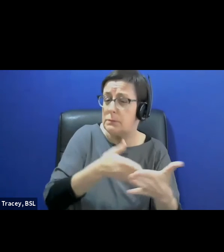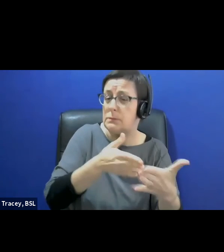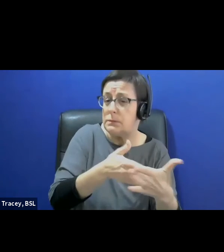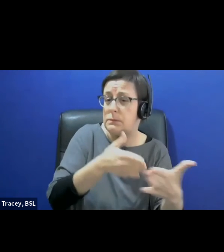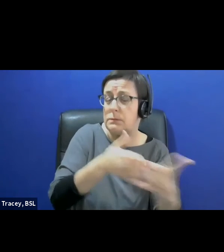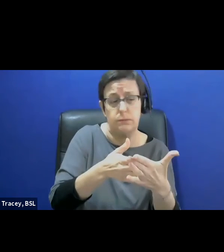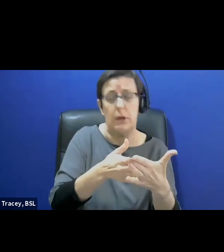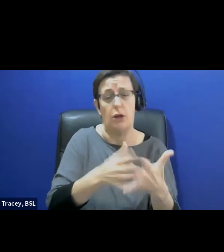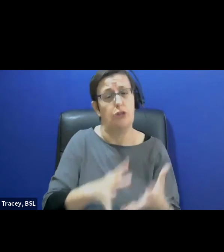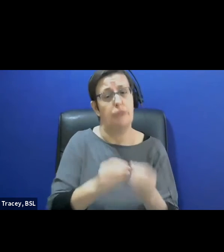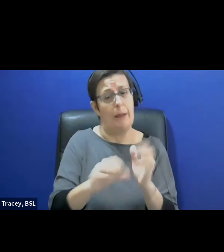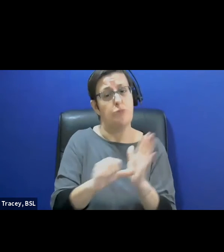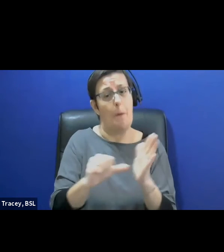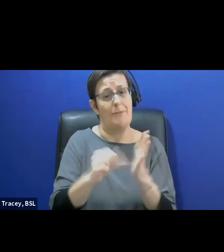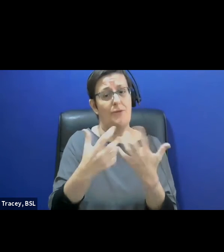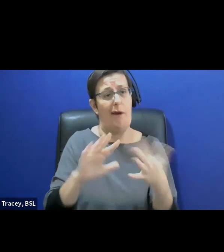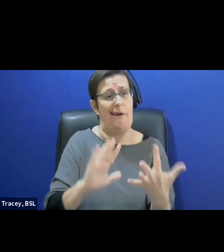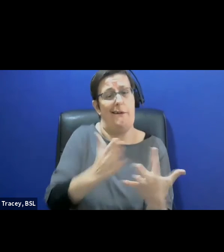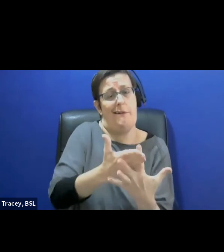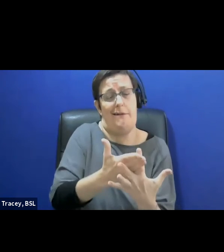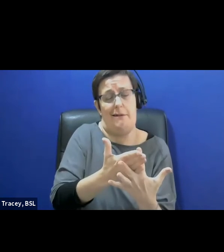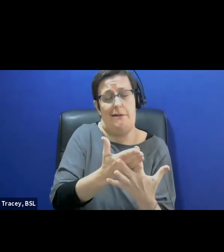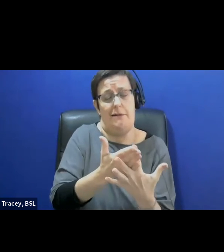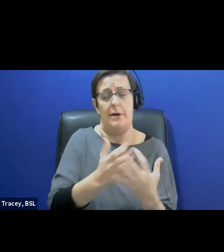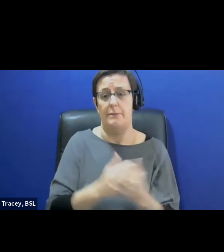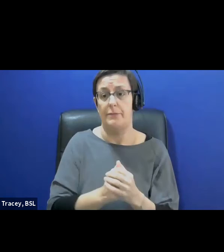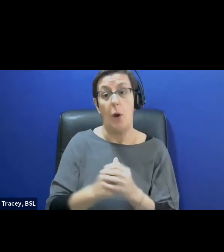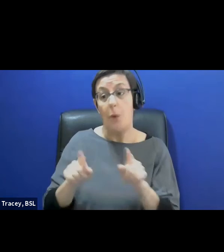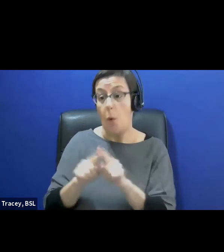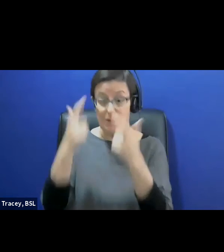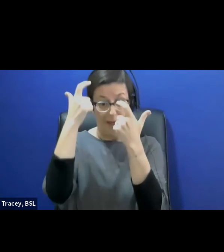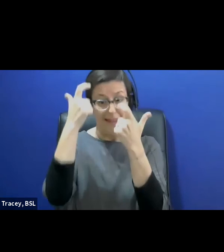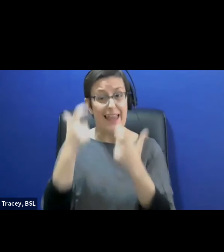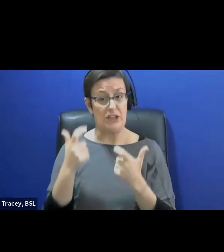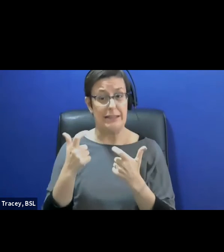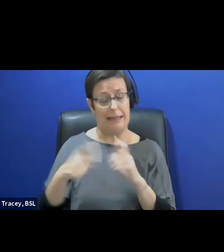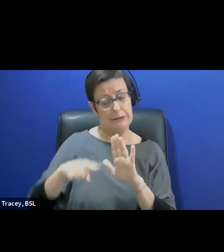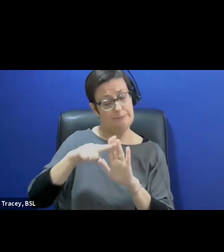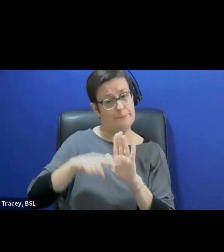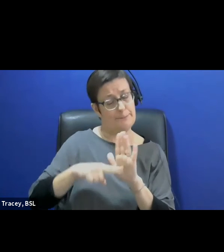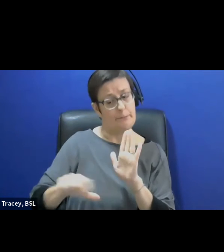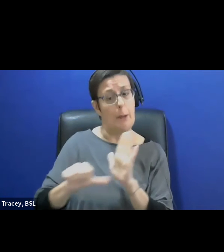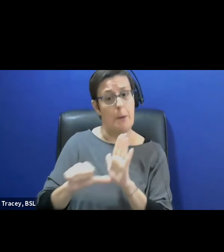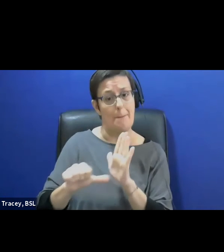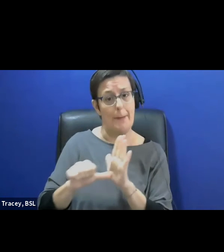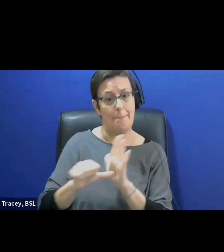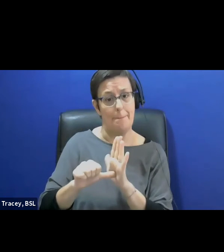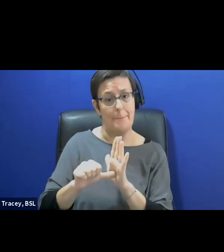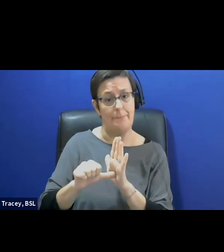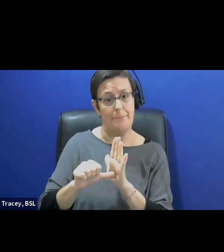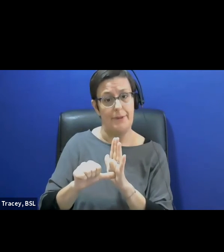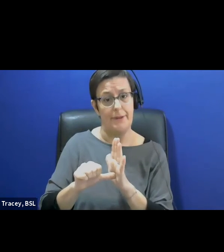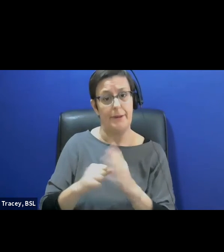and also the legislation is also another problem, because in our regulation there's